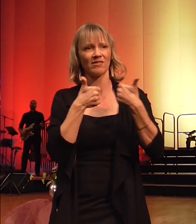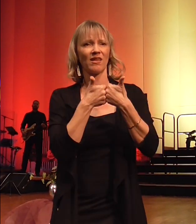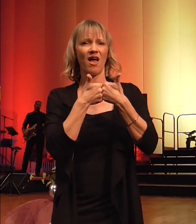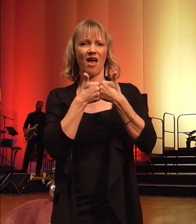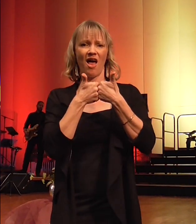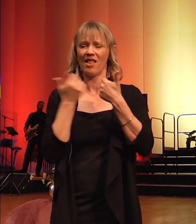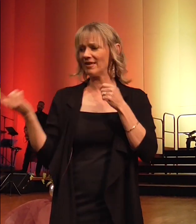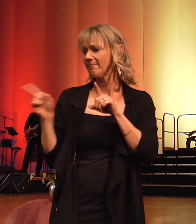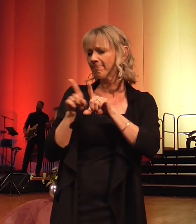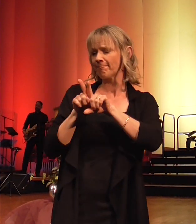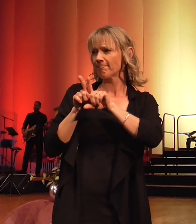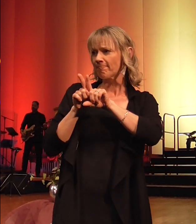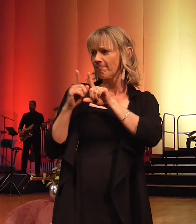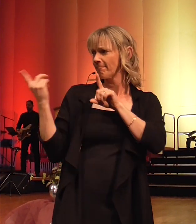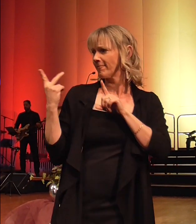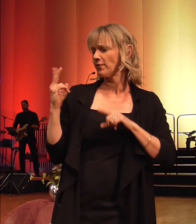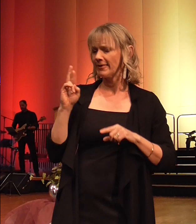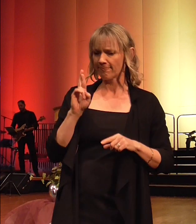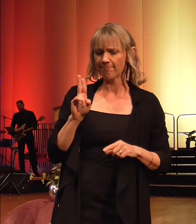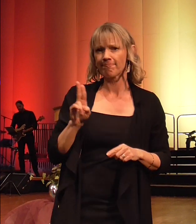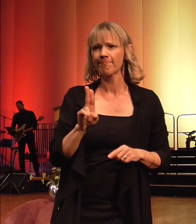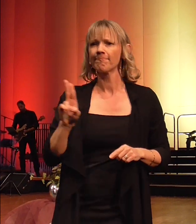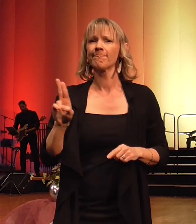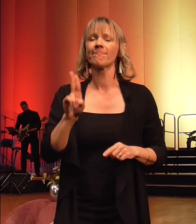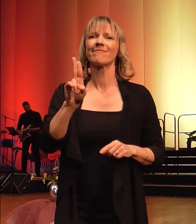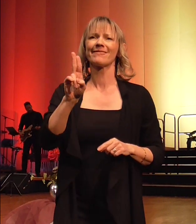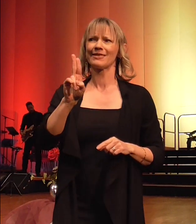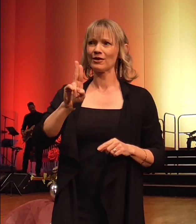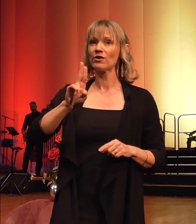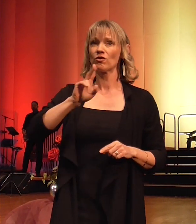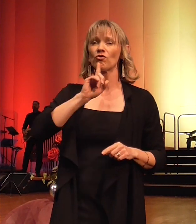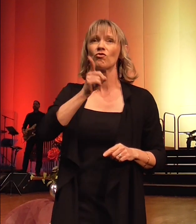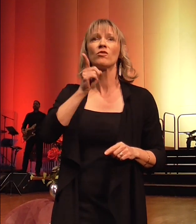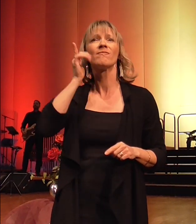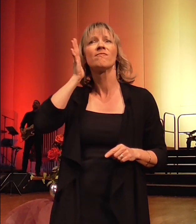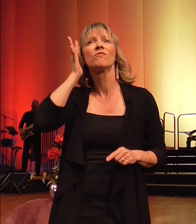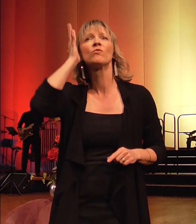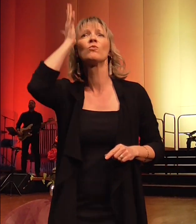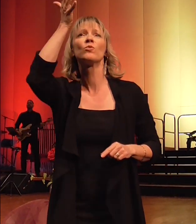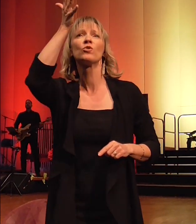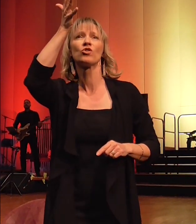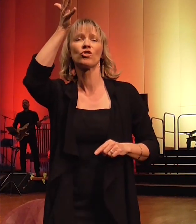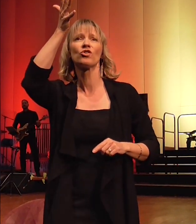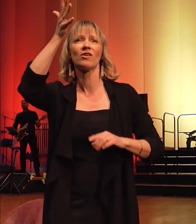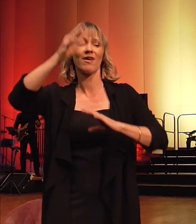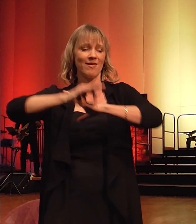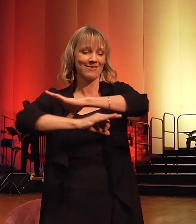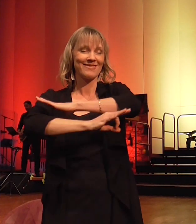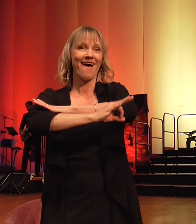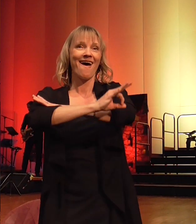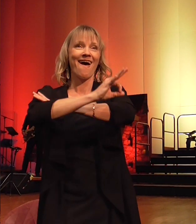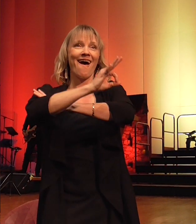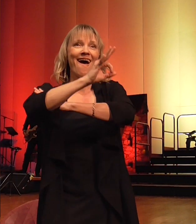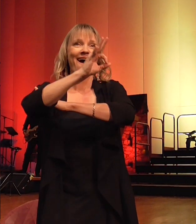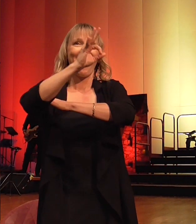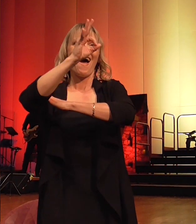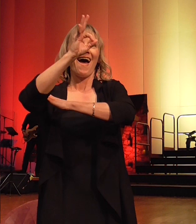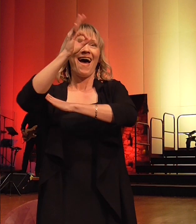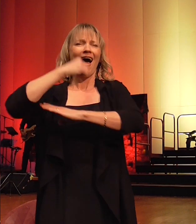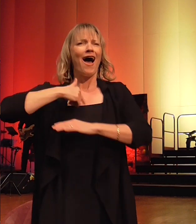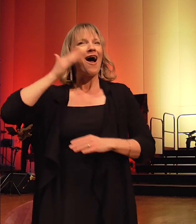and tell me that it's true, that there's a sunrise out there somewhere where I'm